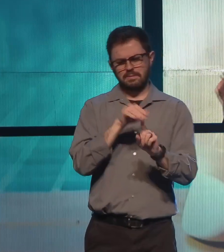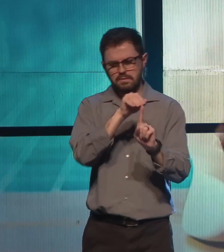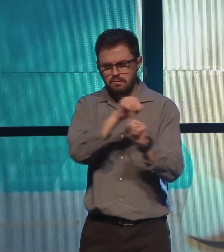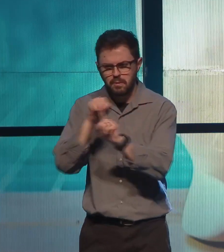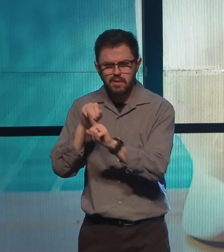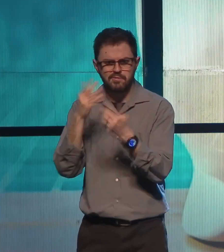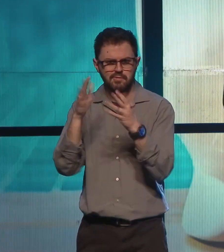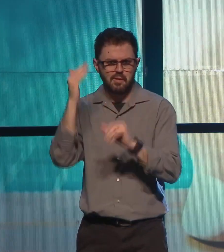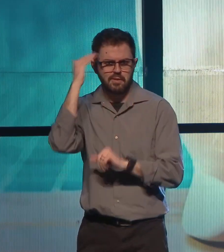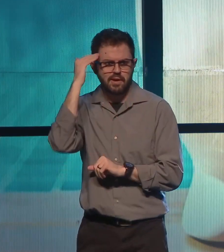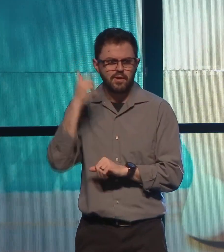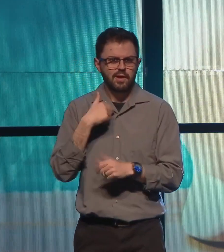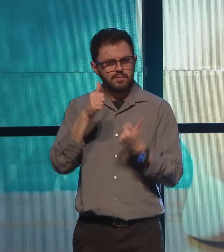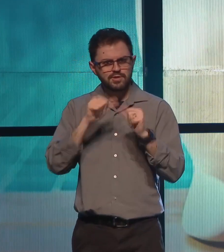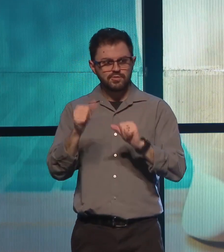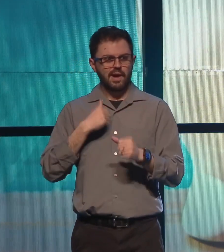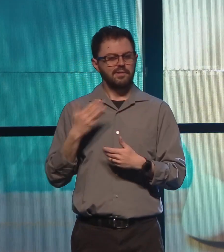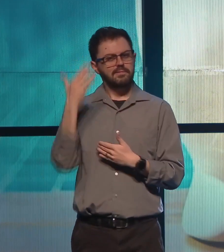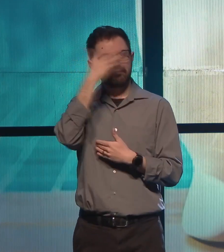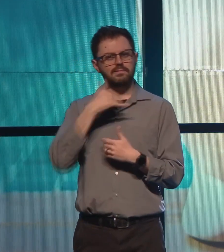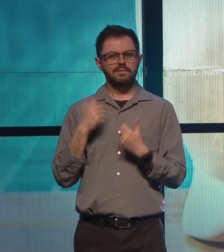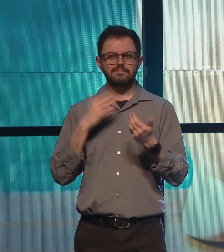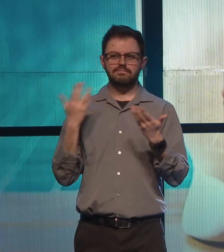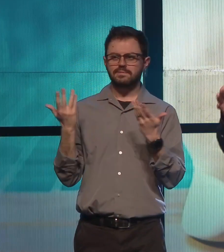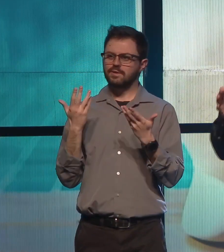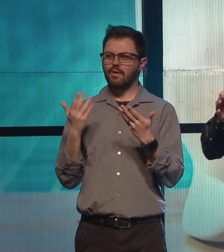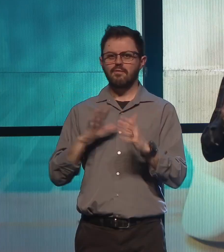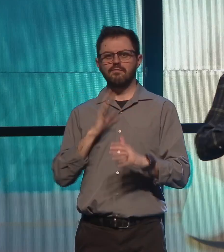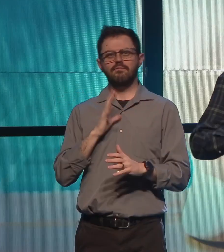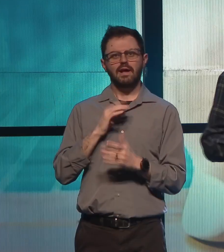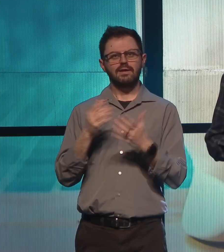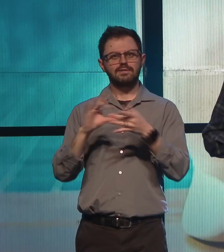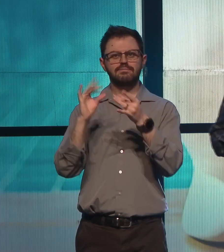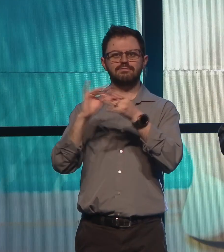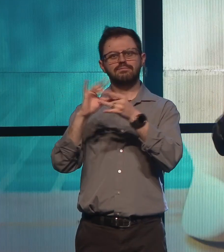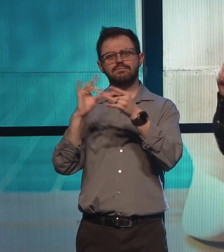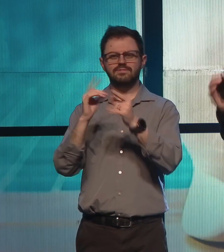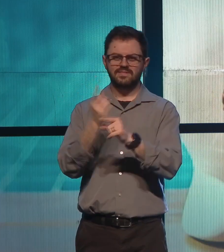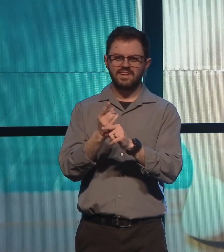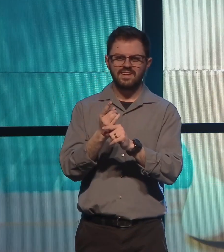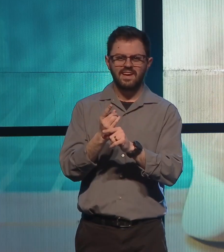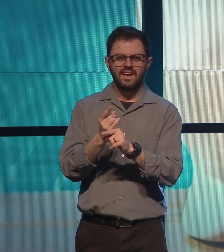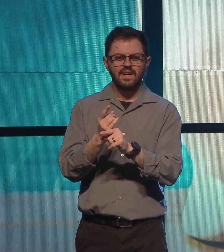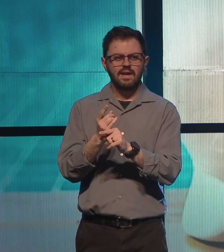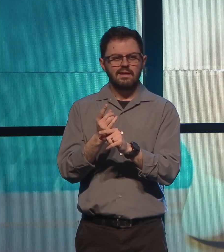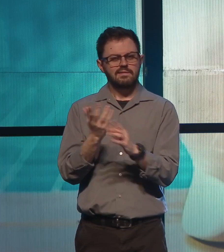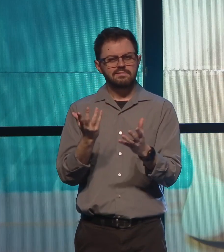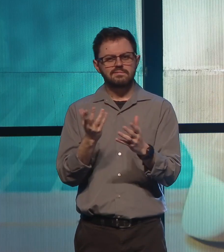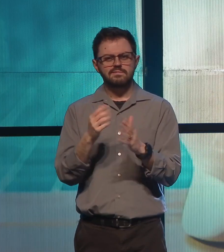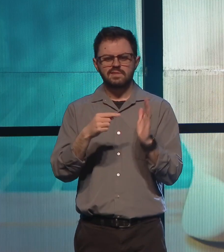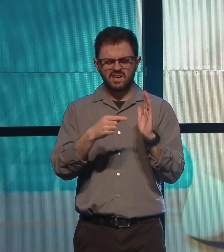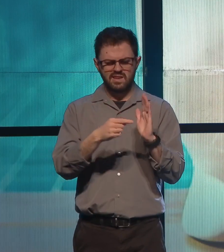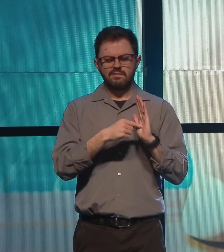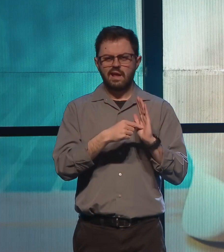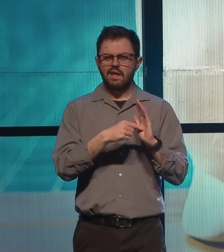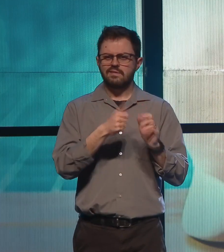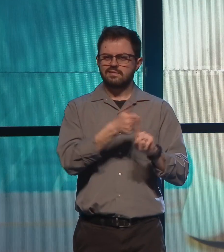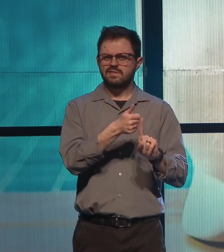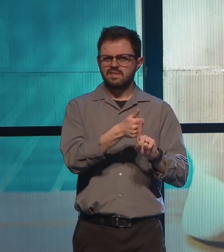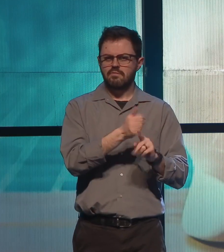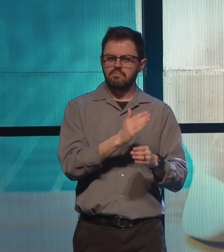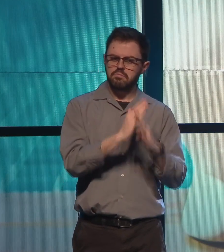just try to do it in a song and dance, okay? That's all I'm trying to do up here. So debt is a barrier, and it means why